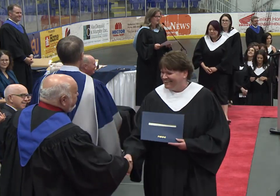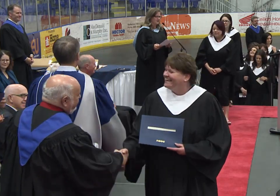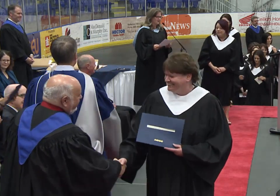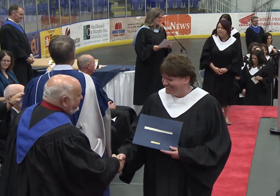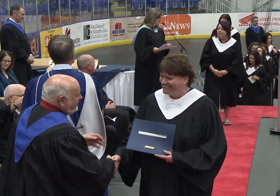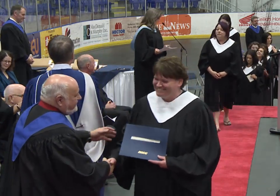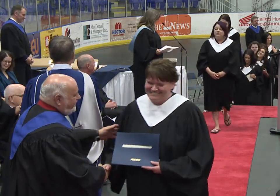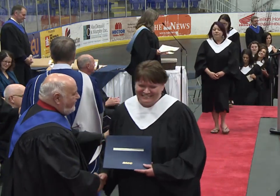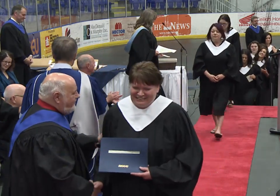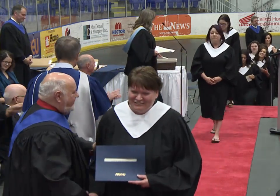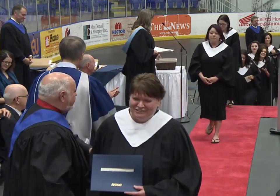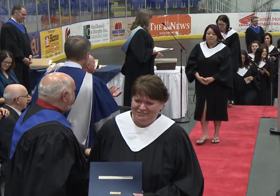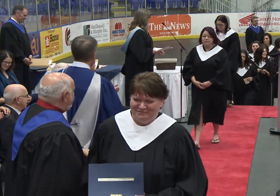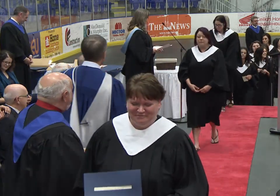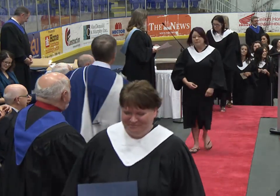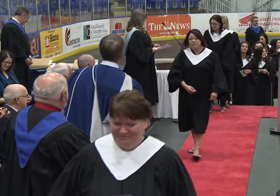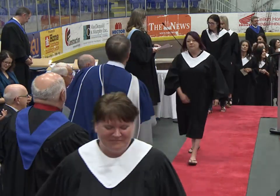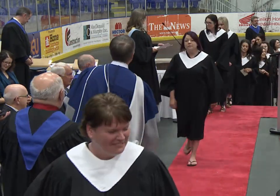Sherry McGilvery.